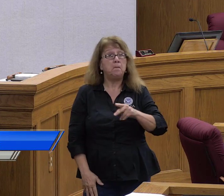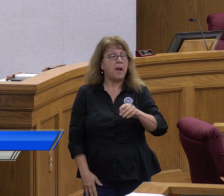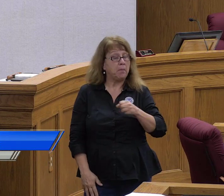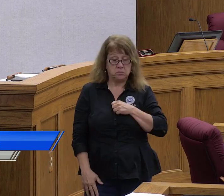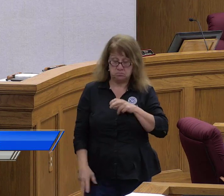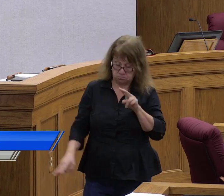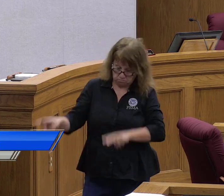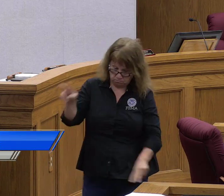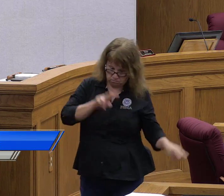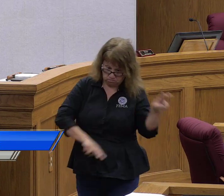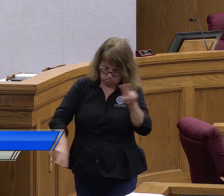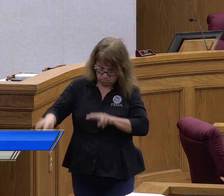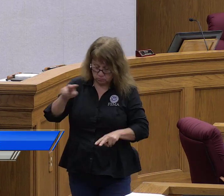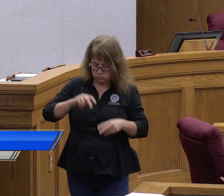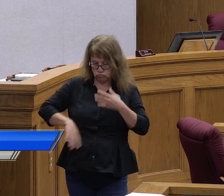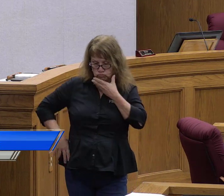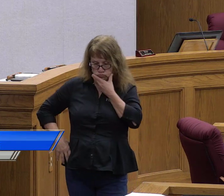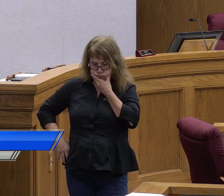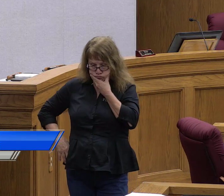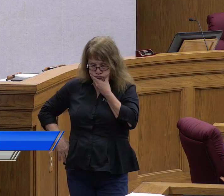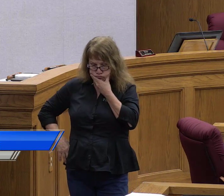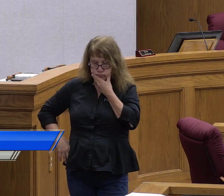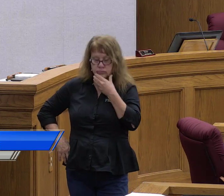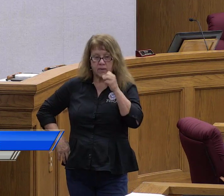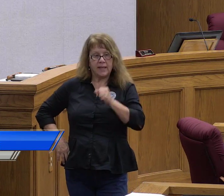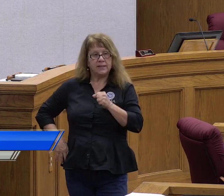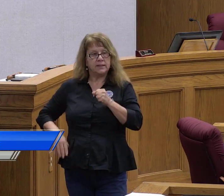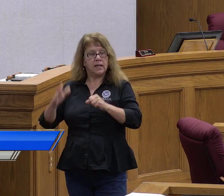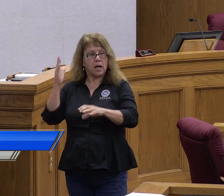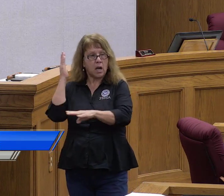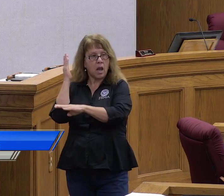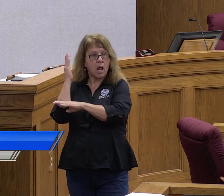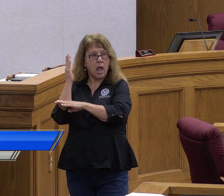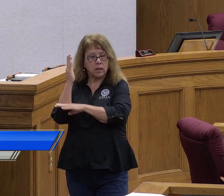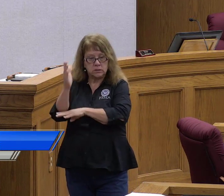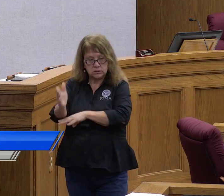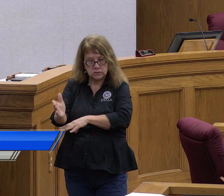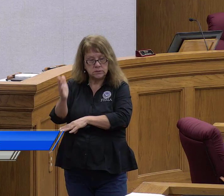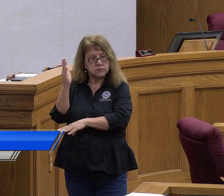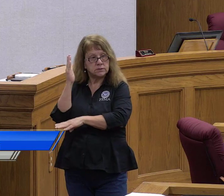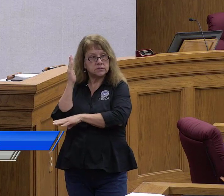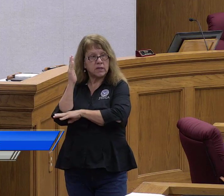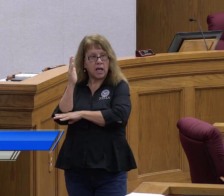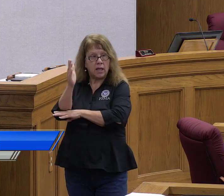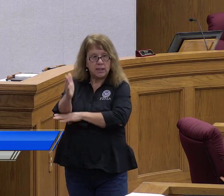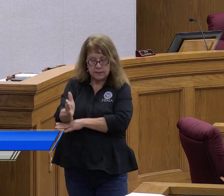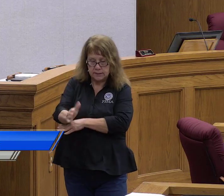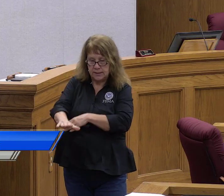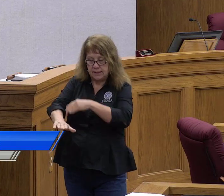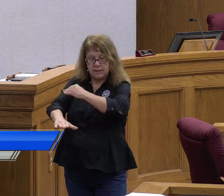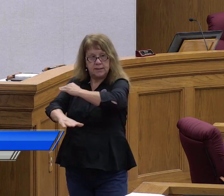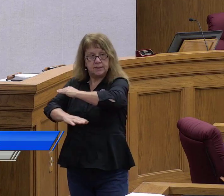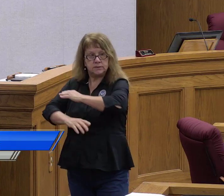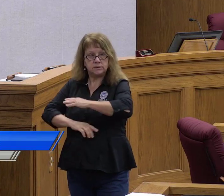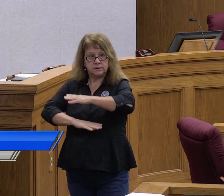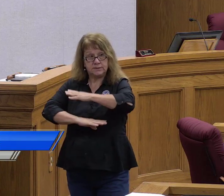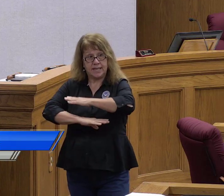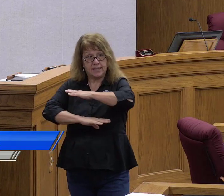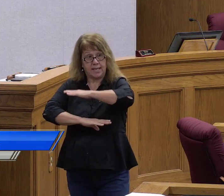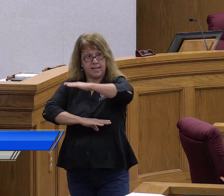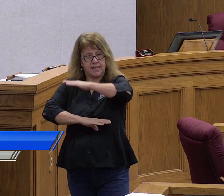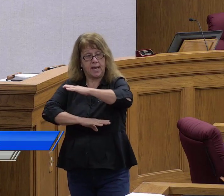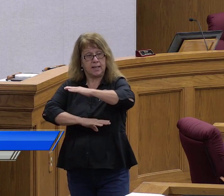to cut and stack debris on the banks of these laterals, just trying to clear the main path. So they're working